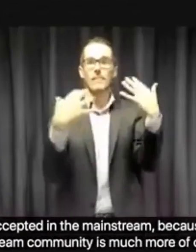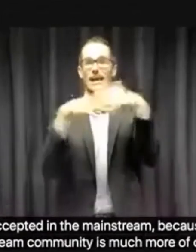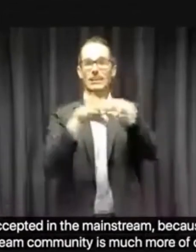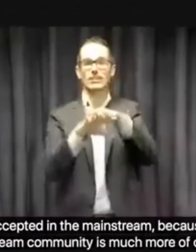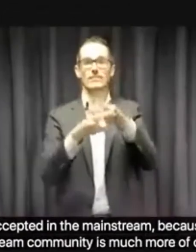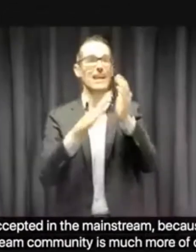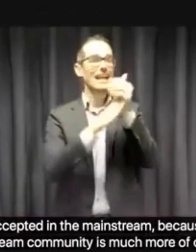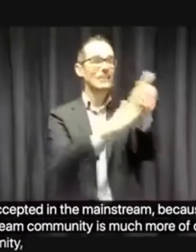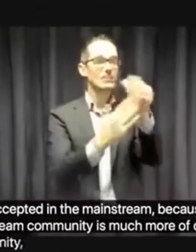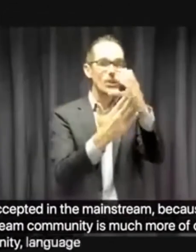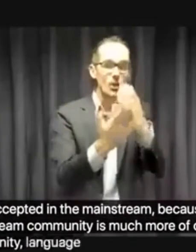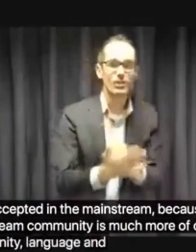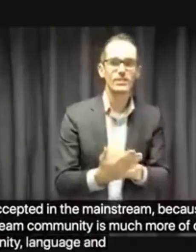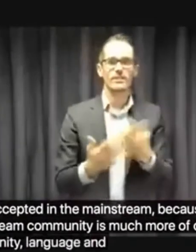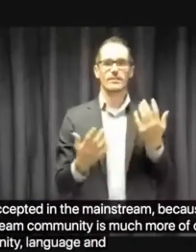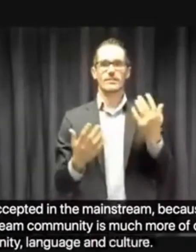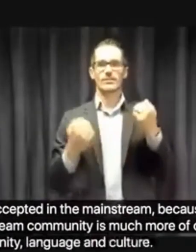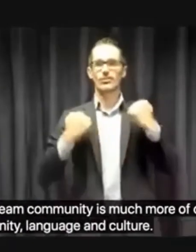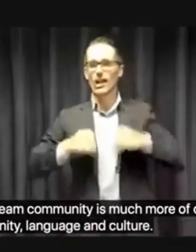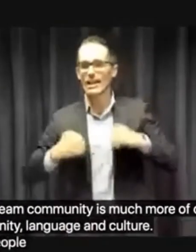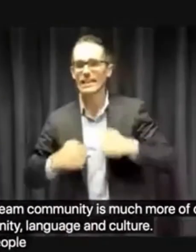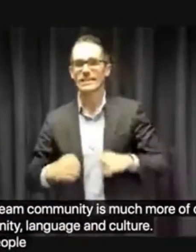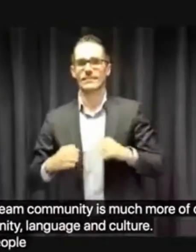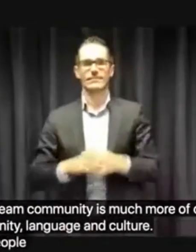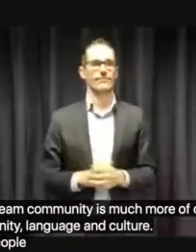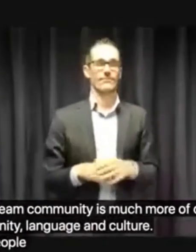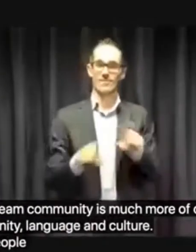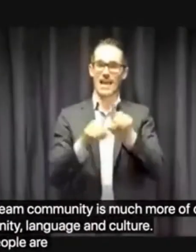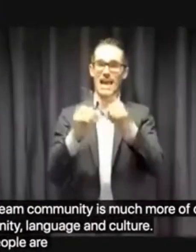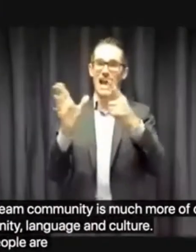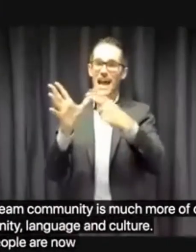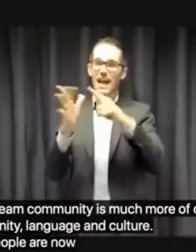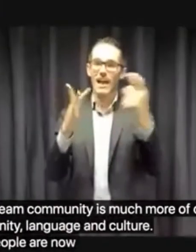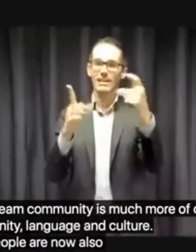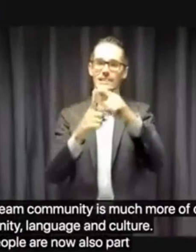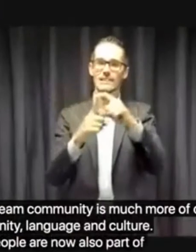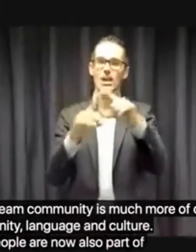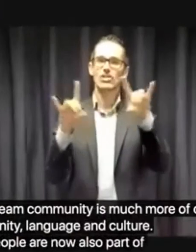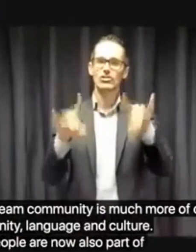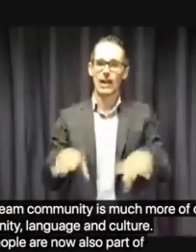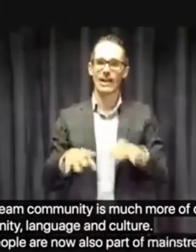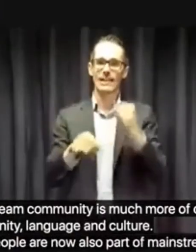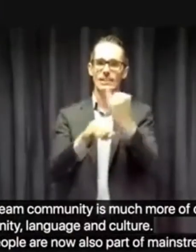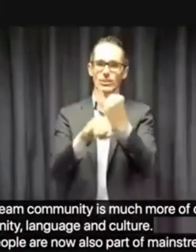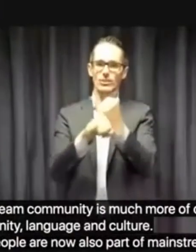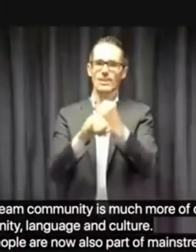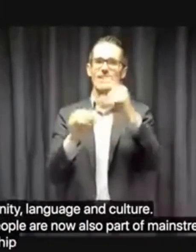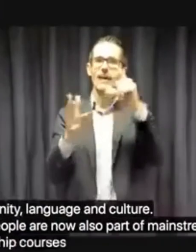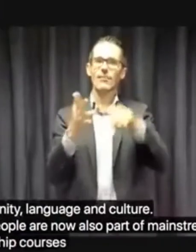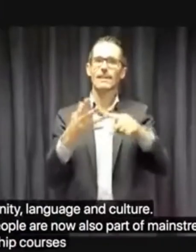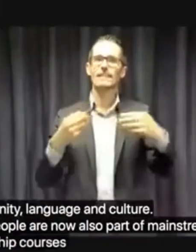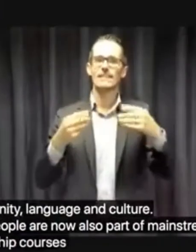Deaf people are now also part of mainstream leadership courses and training, such as the AICD, the Australian Institute of